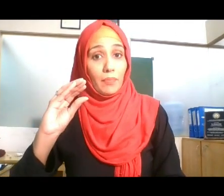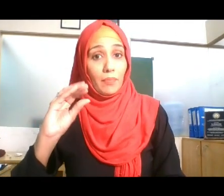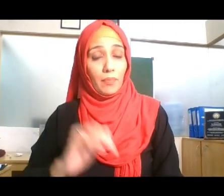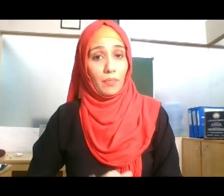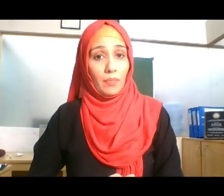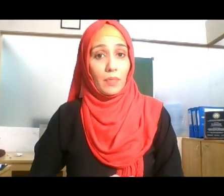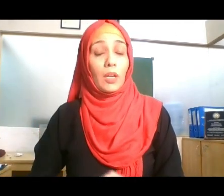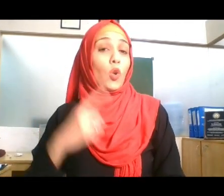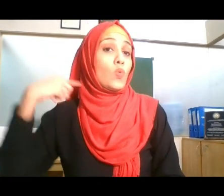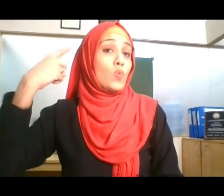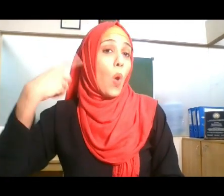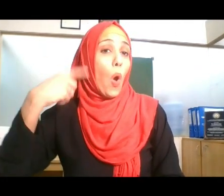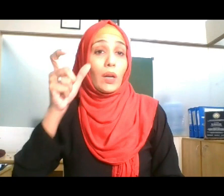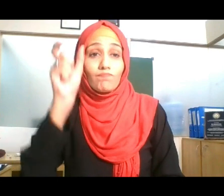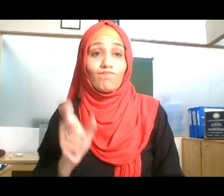employers'